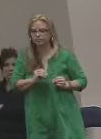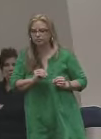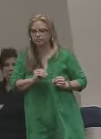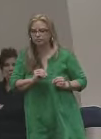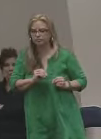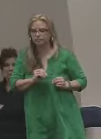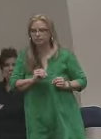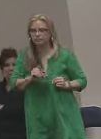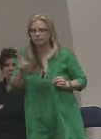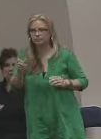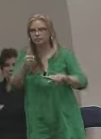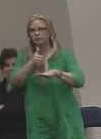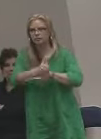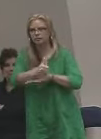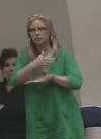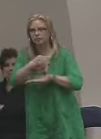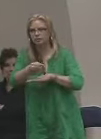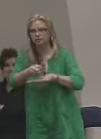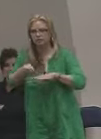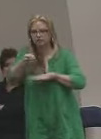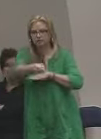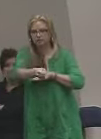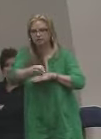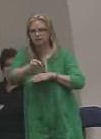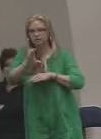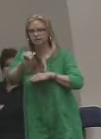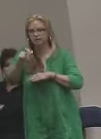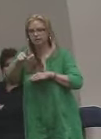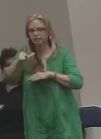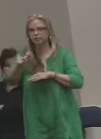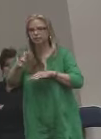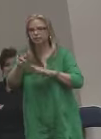He was charged and convicted of capital murder, and